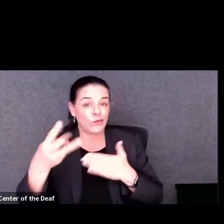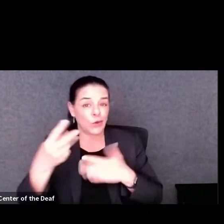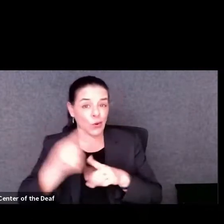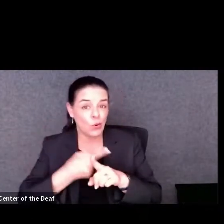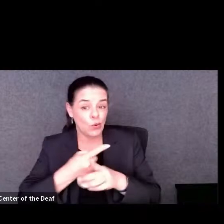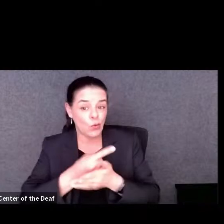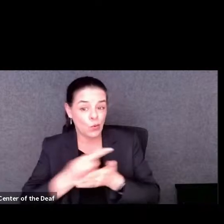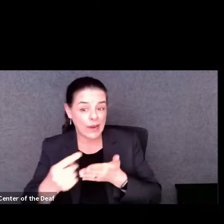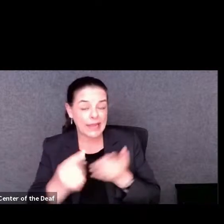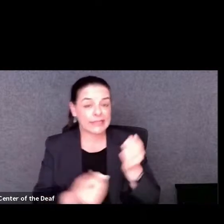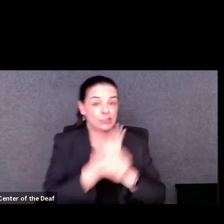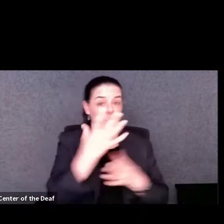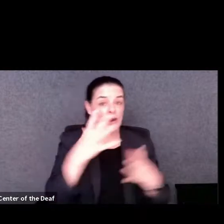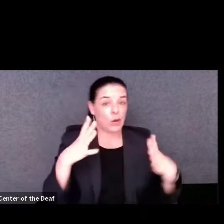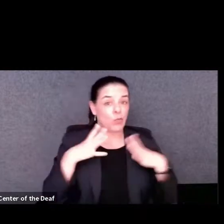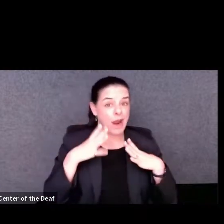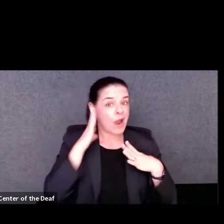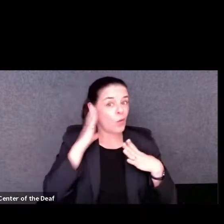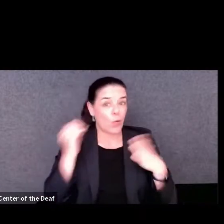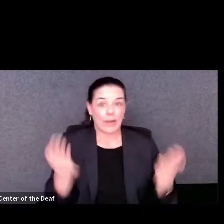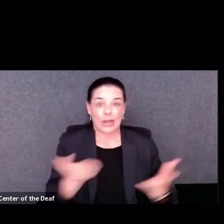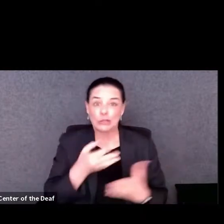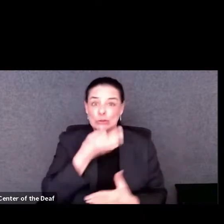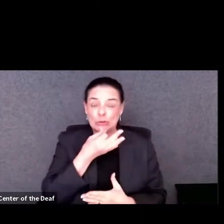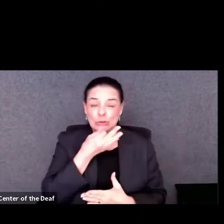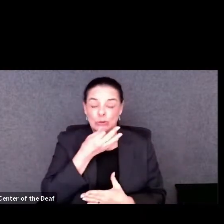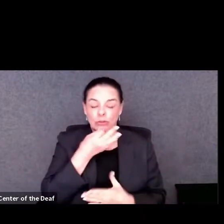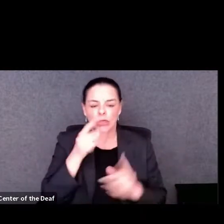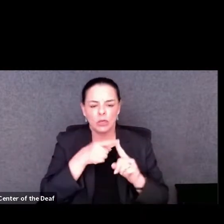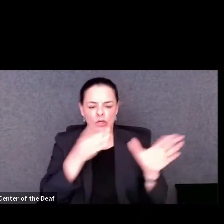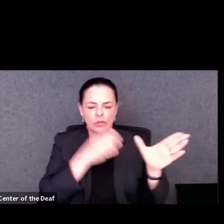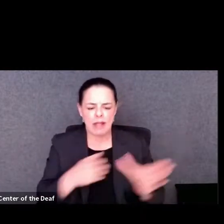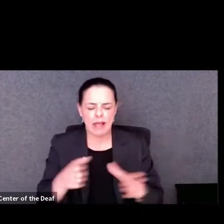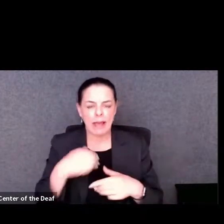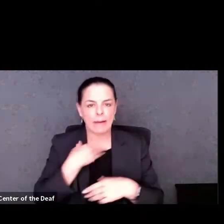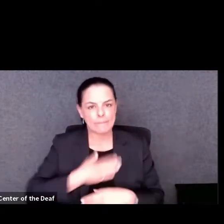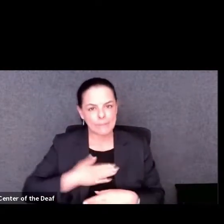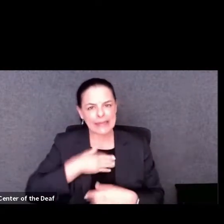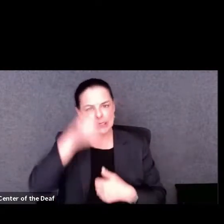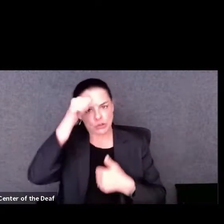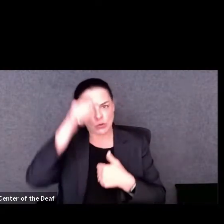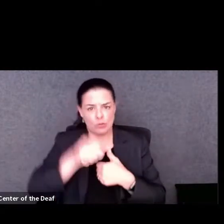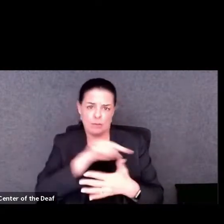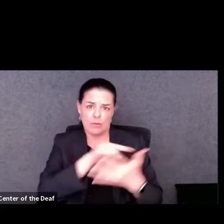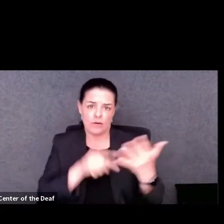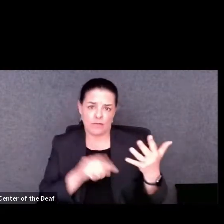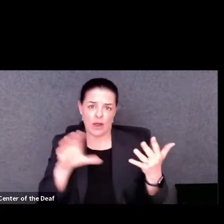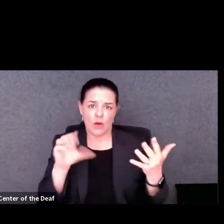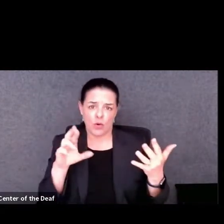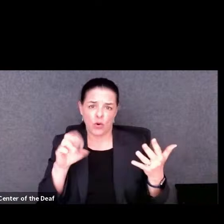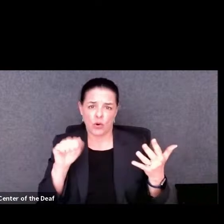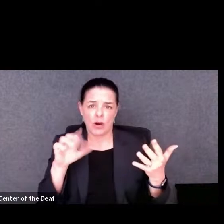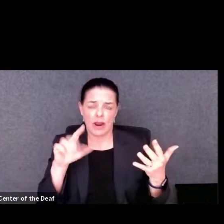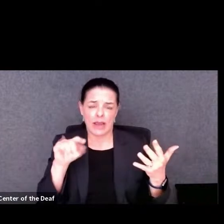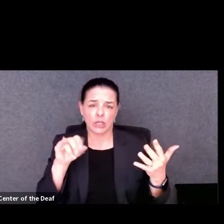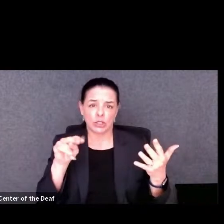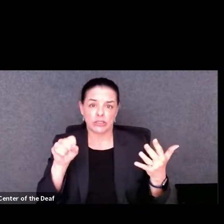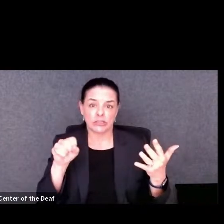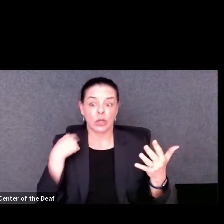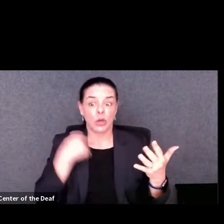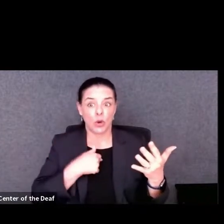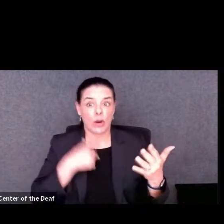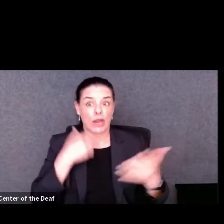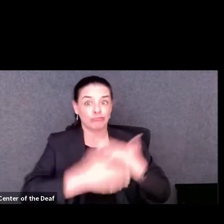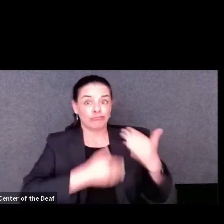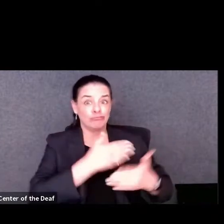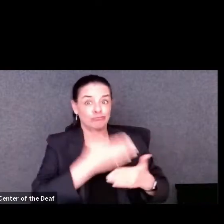be here before we know it. As you make your plans, please do so with the 5 core actions in mind. We are heading in a good